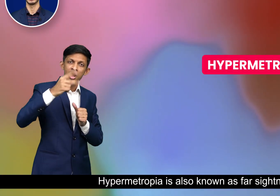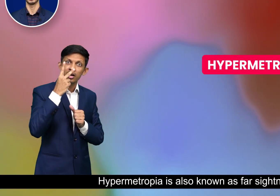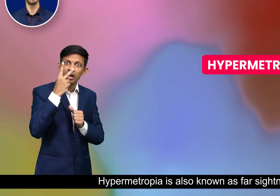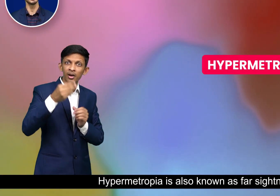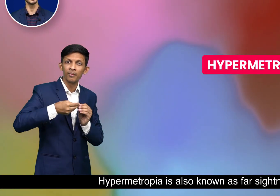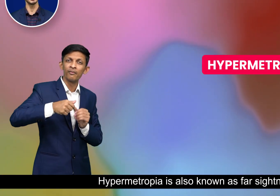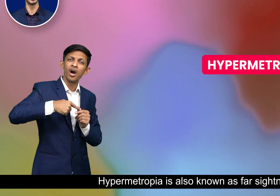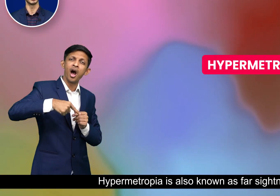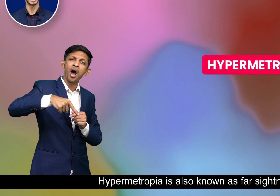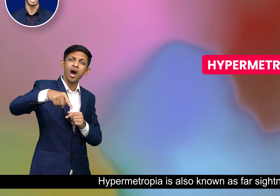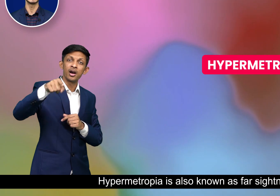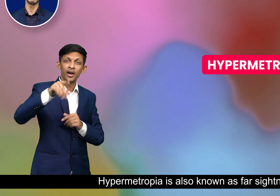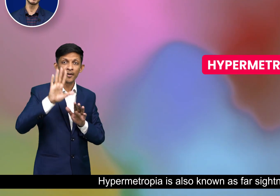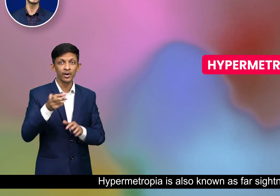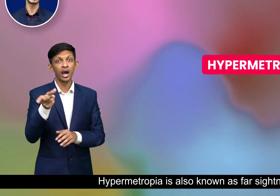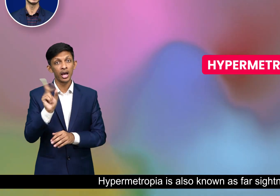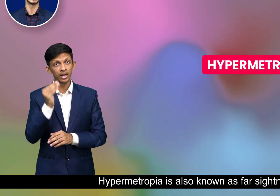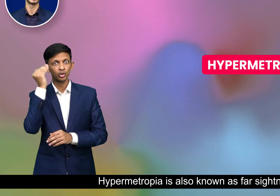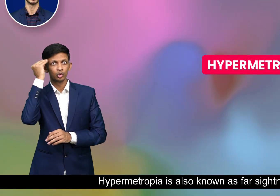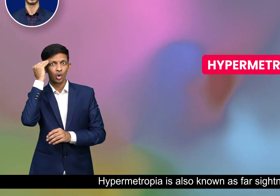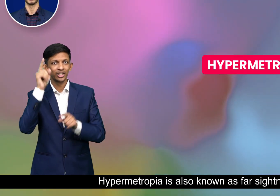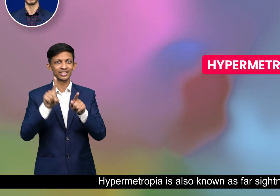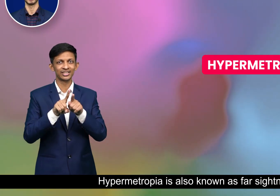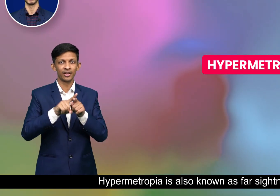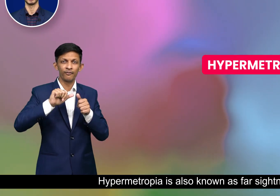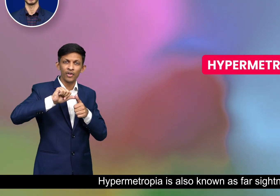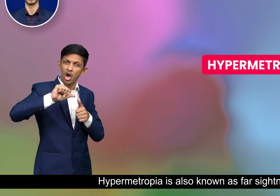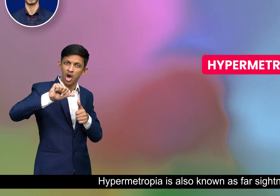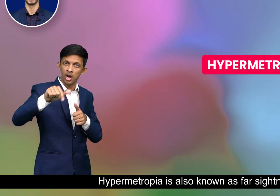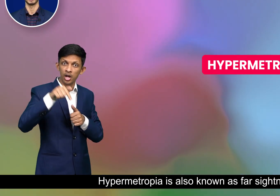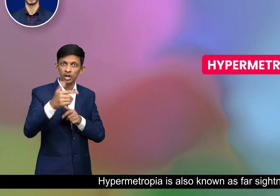Hypermetropia is also known as farsightedness.